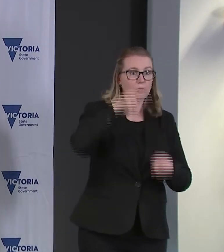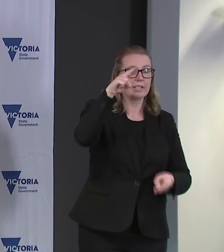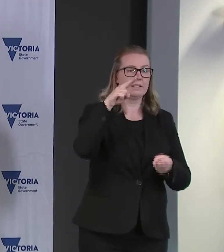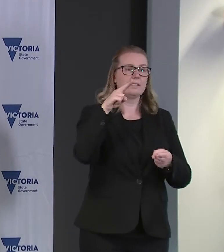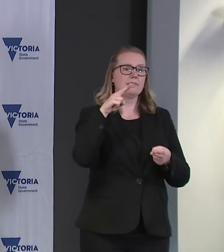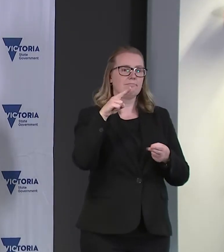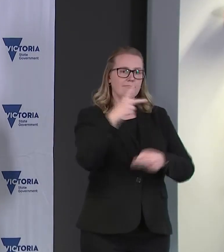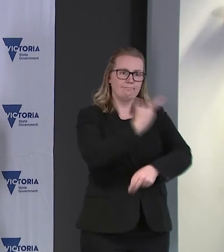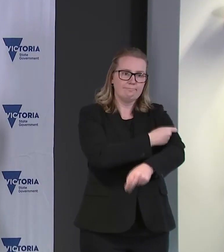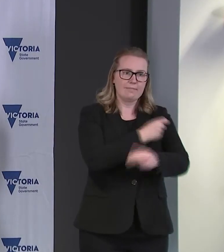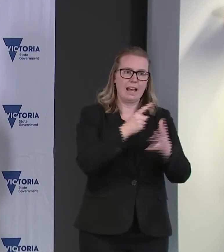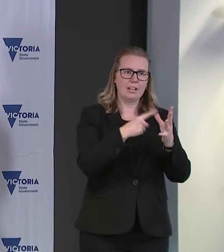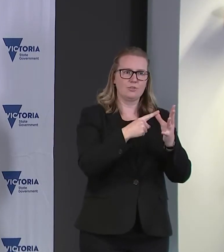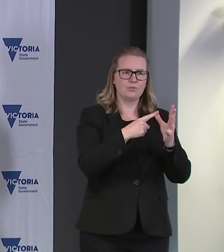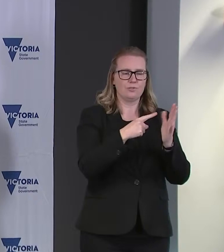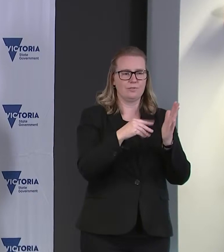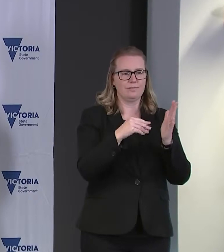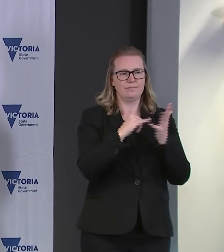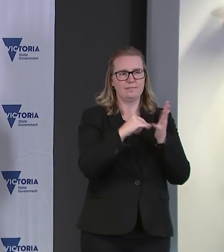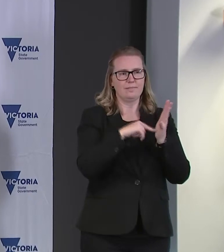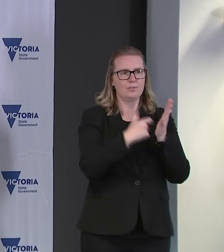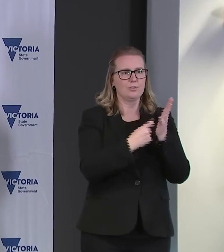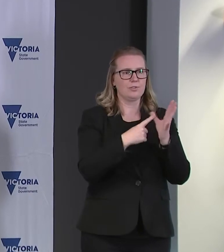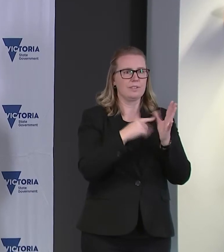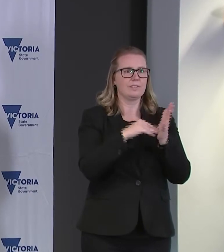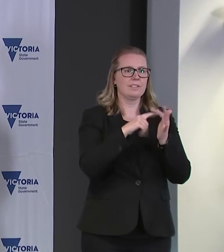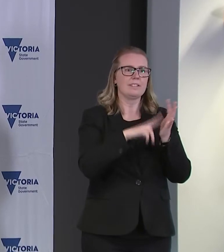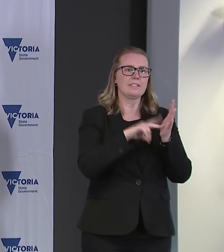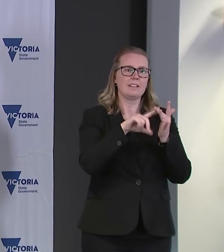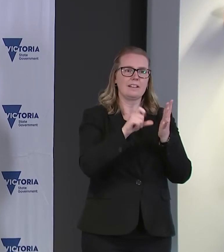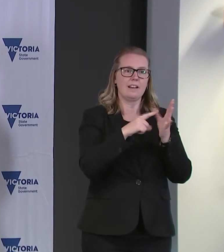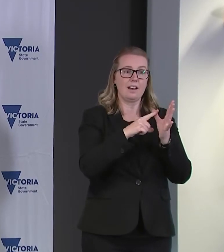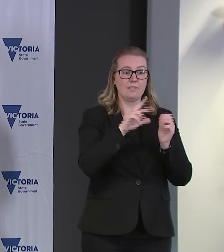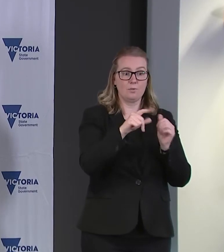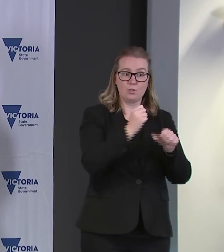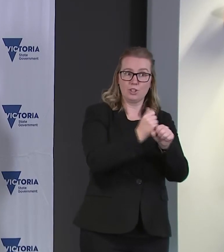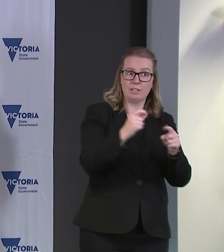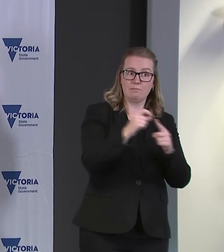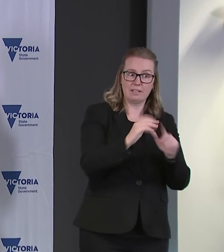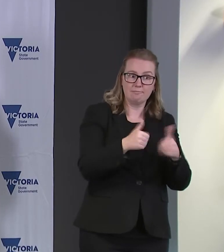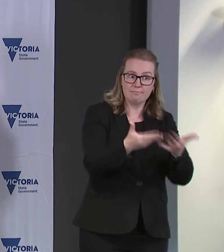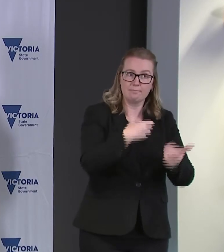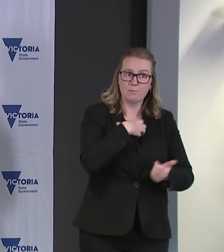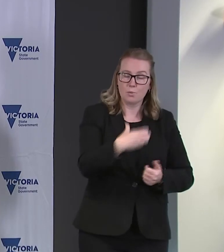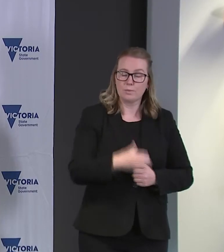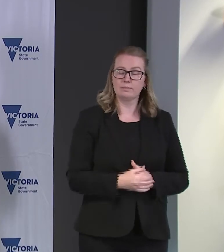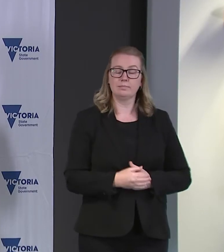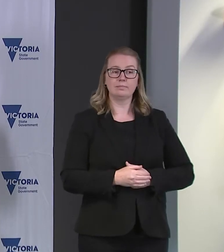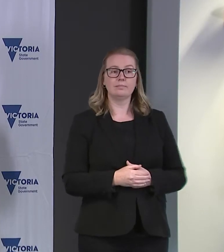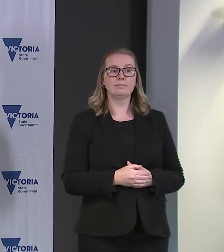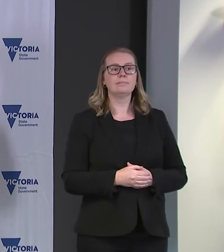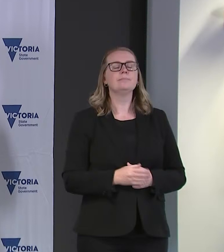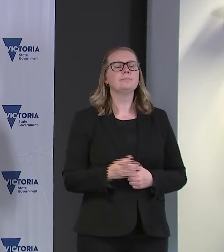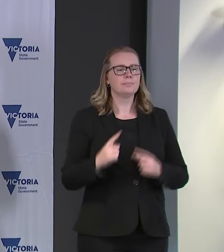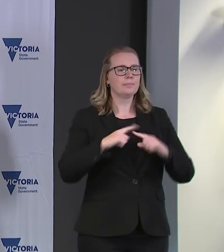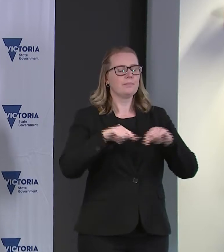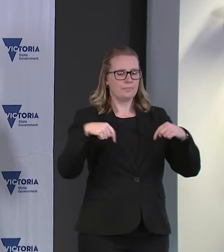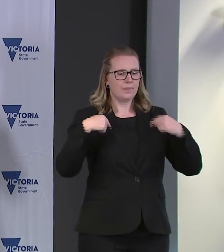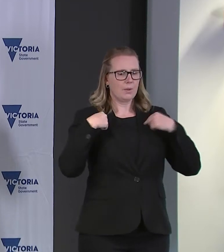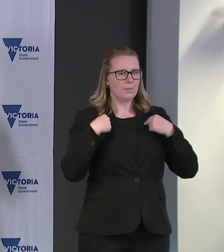the doubling that James Merlino wanted before National Cabinet? So we've had very constructive conversations